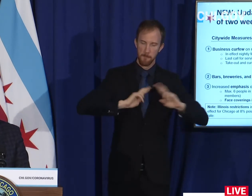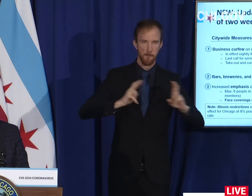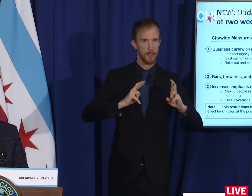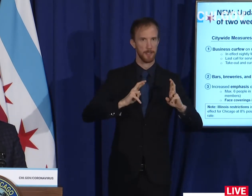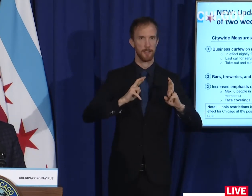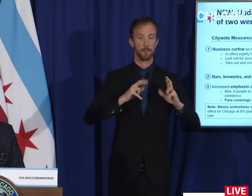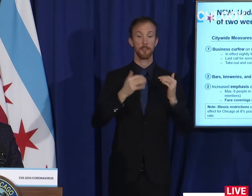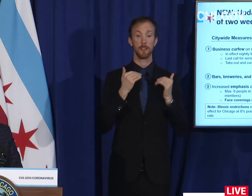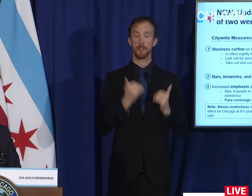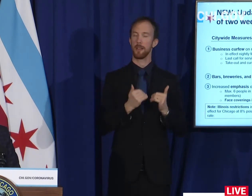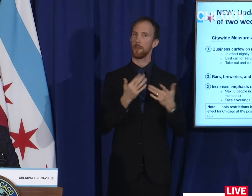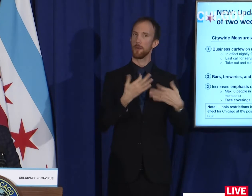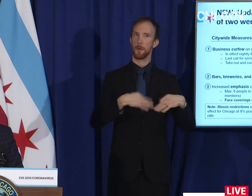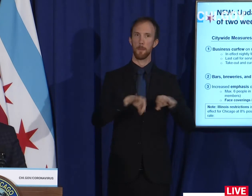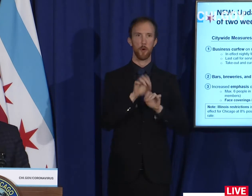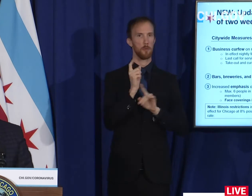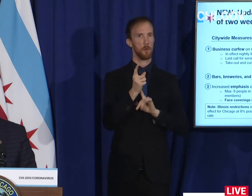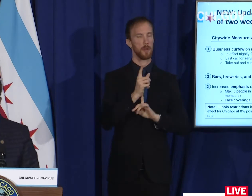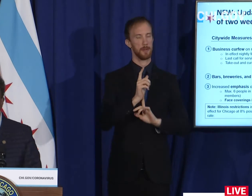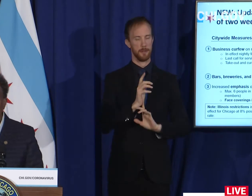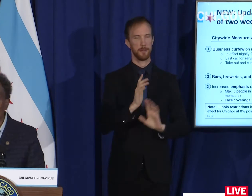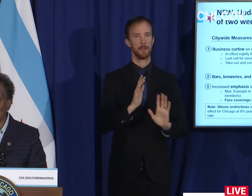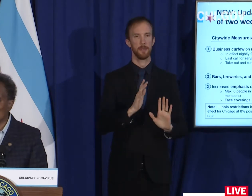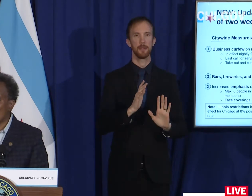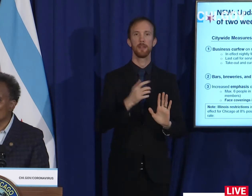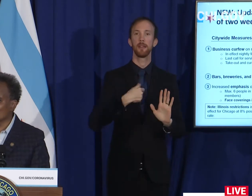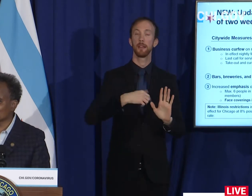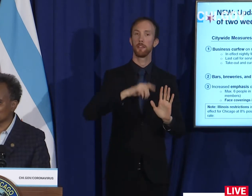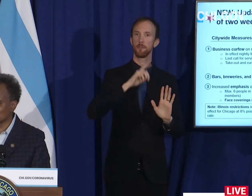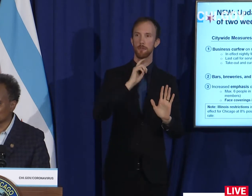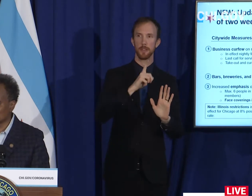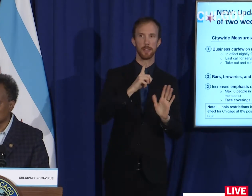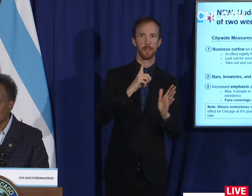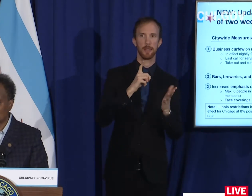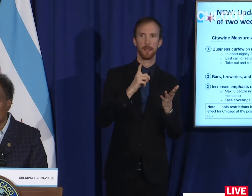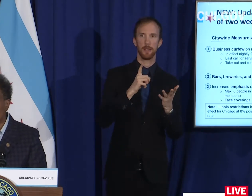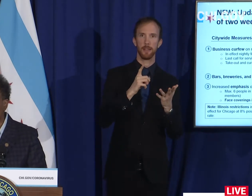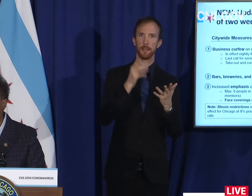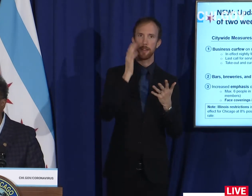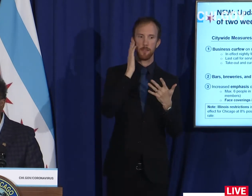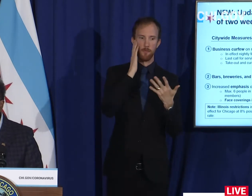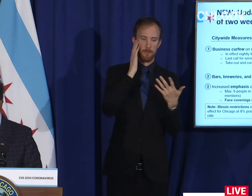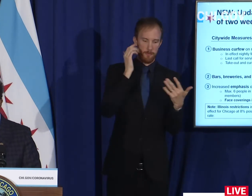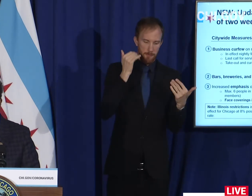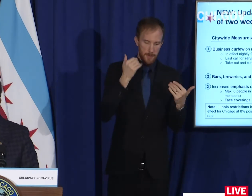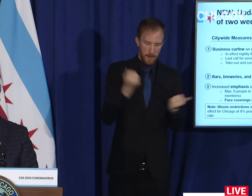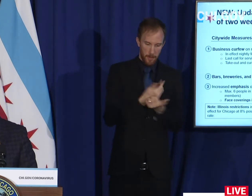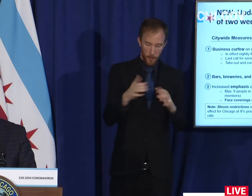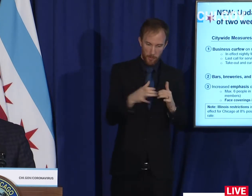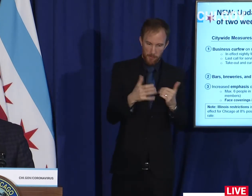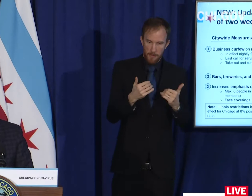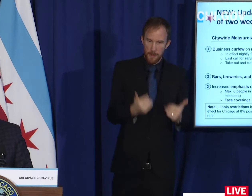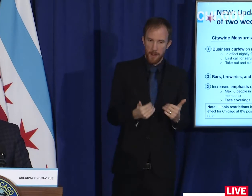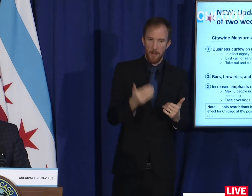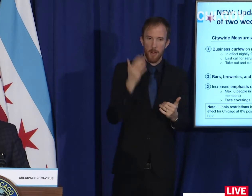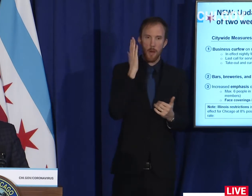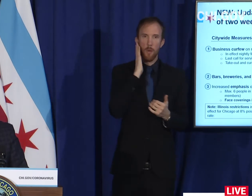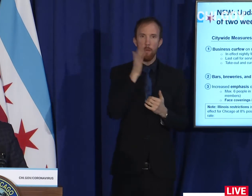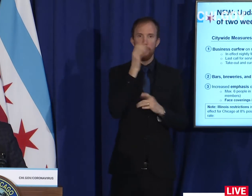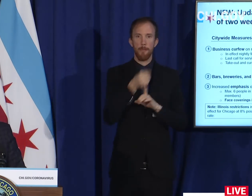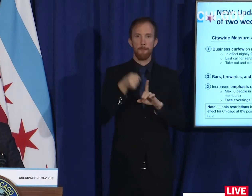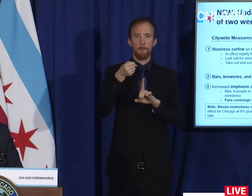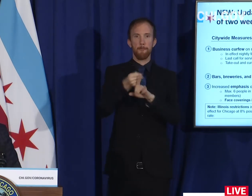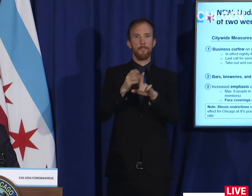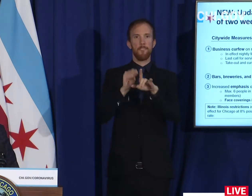moment for us, and it's really going to determine what we all are experiencing for months to come. I cannot